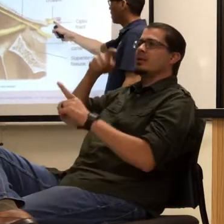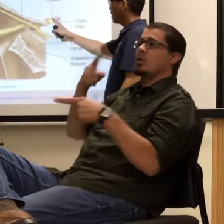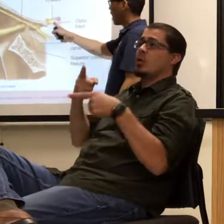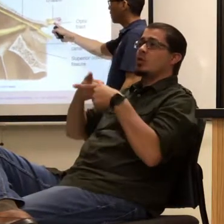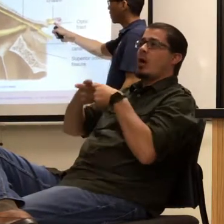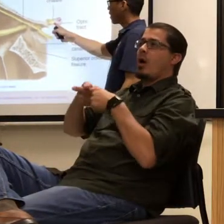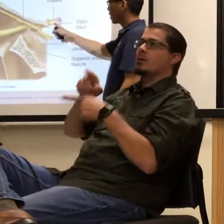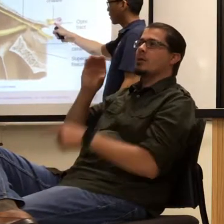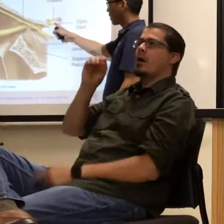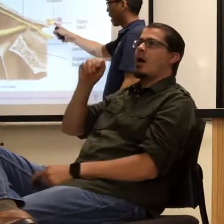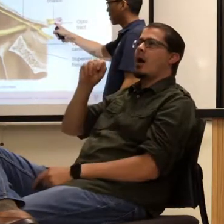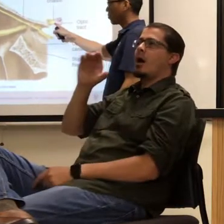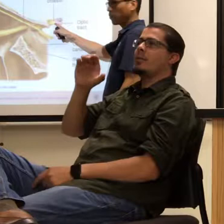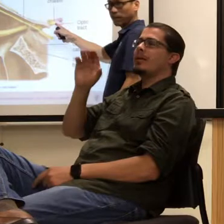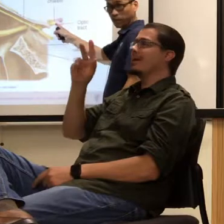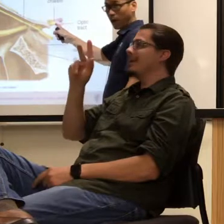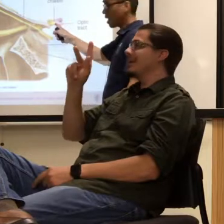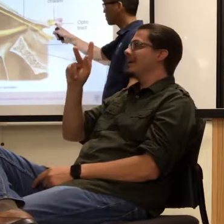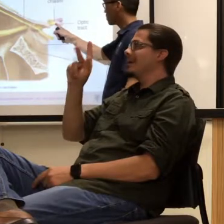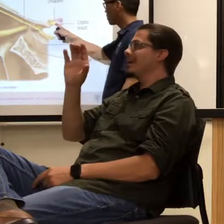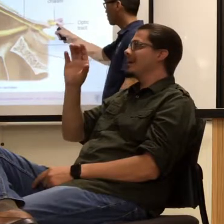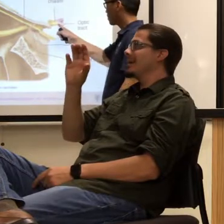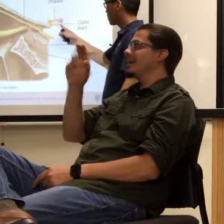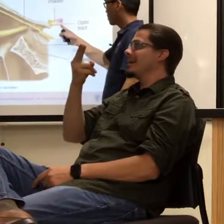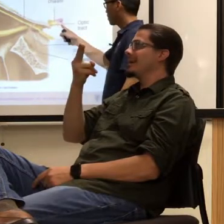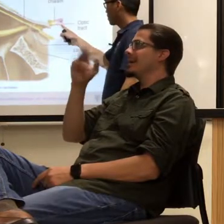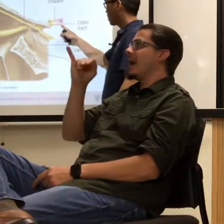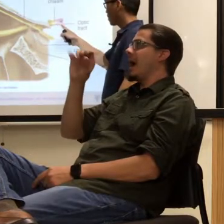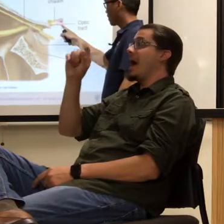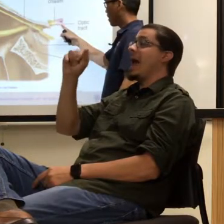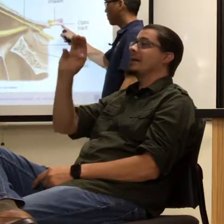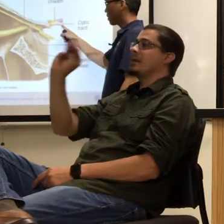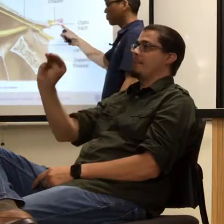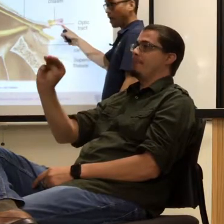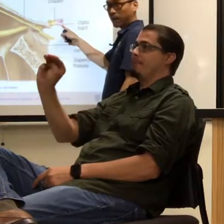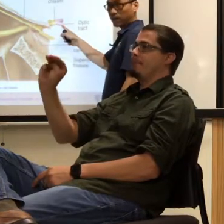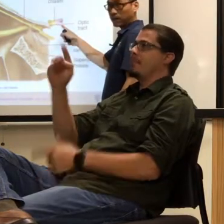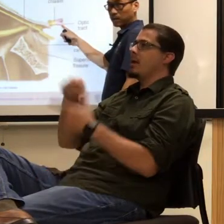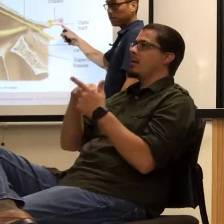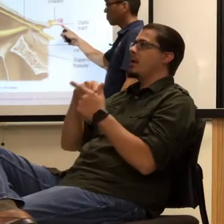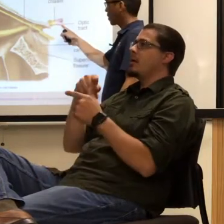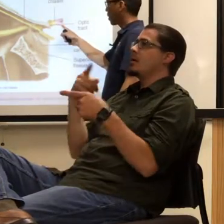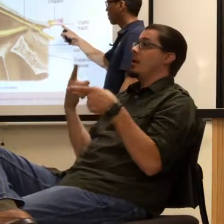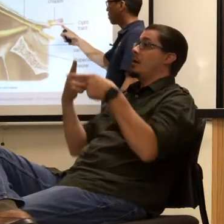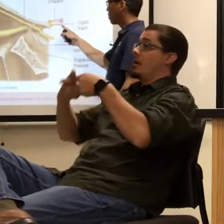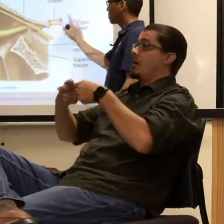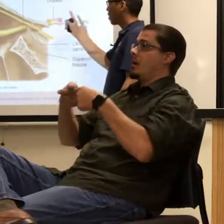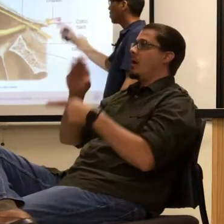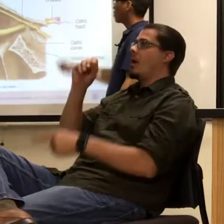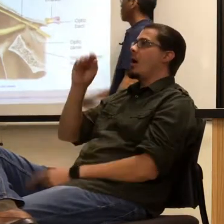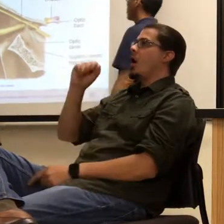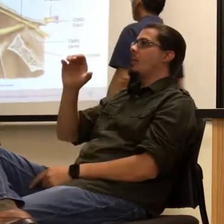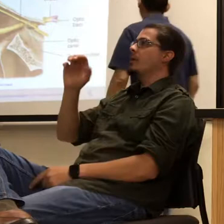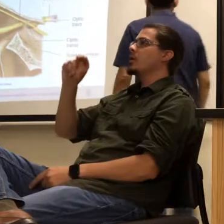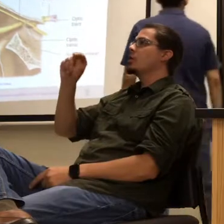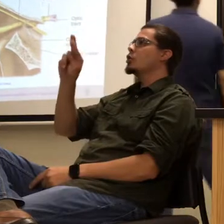chiasm, and after the optic chiasm where they cross, you get the optic tract. Okay. So,